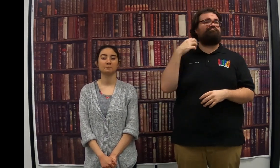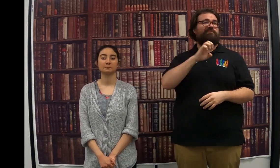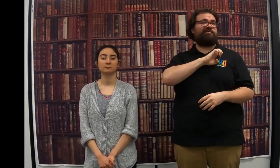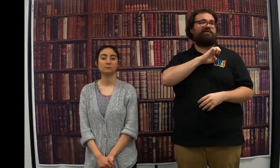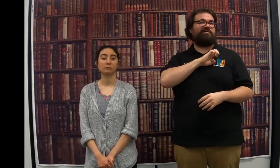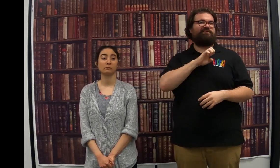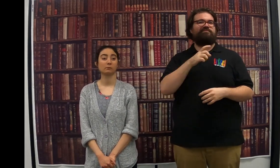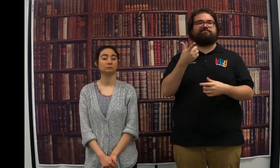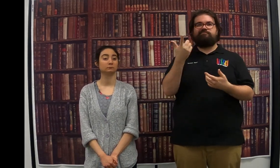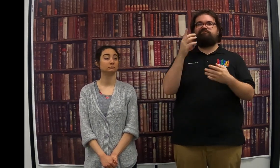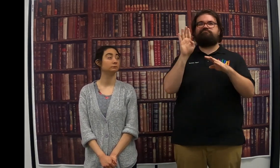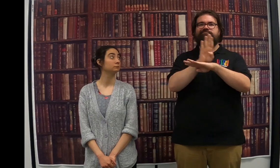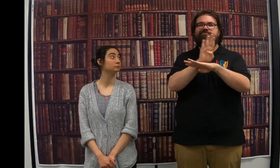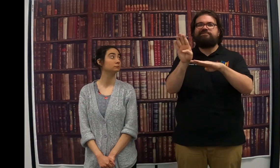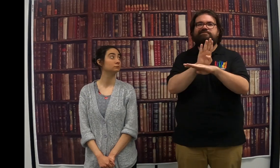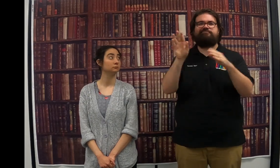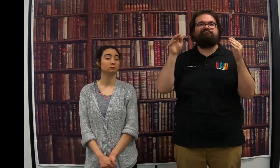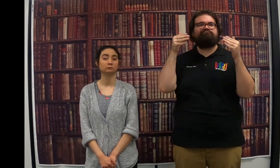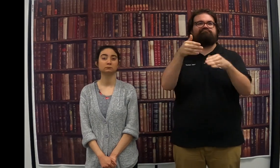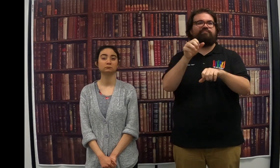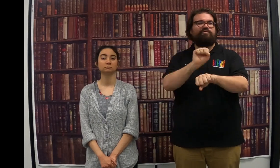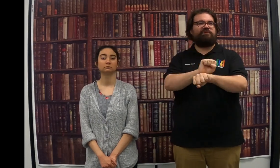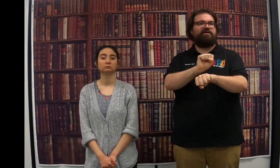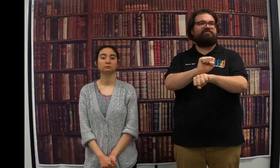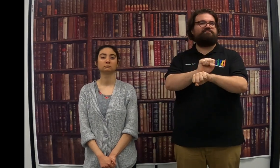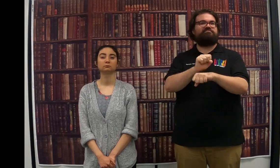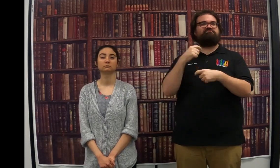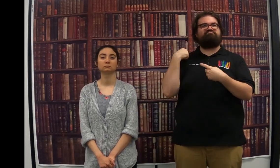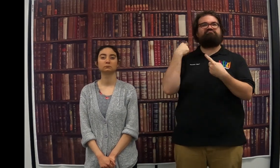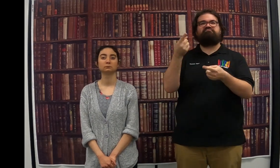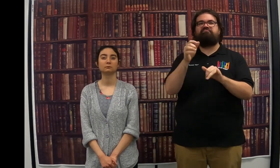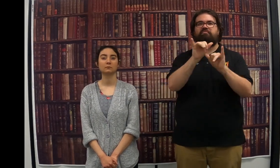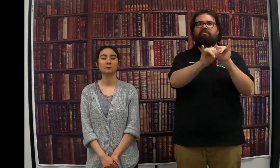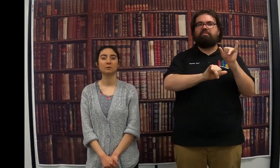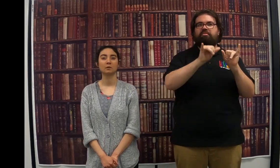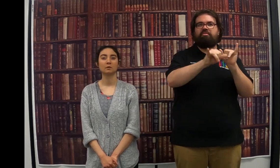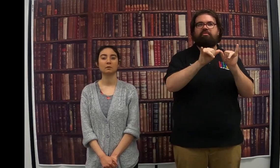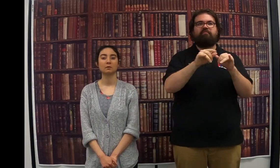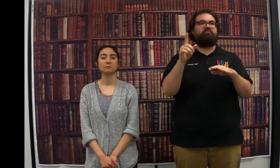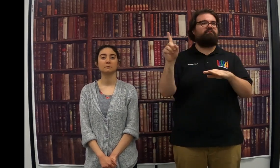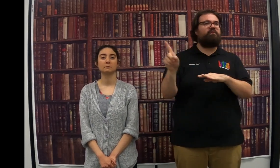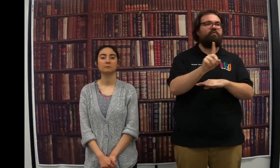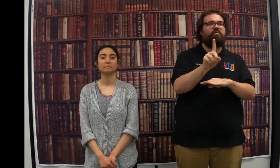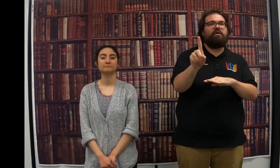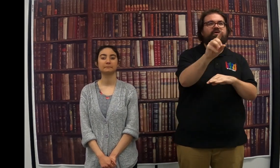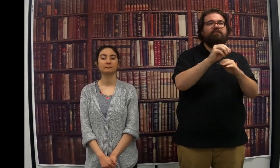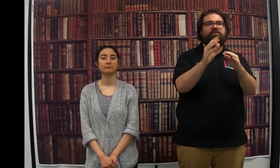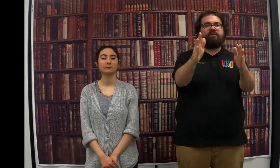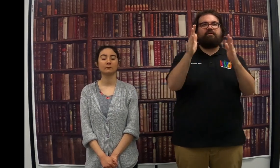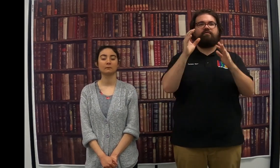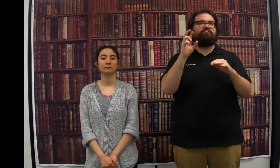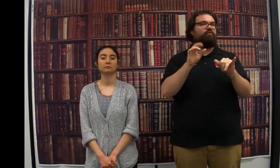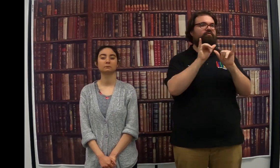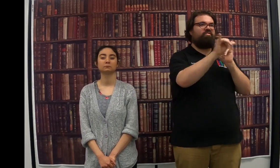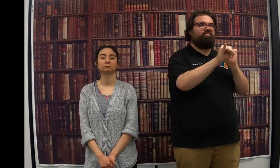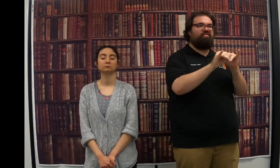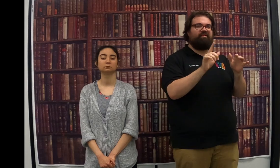Grandmaster Imris has been quite consumed with a task of late, and has spent all his time either wandering the halls or shut up